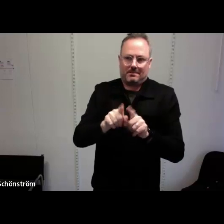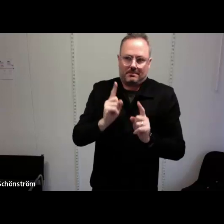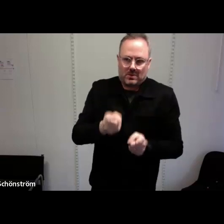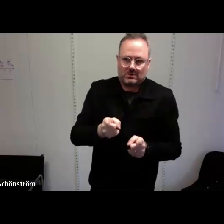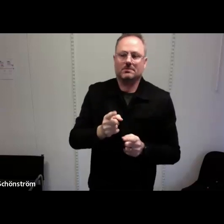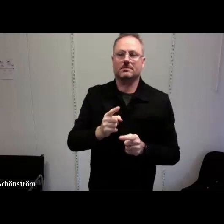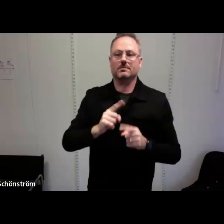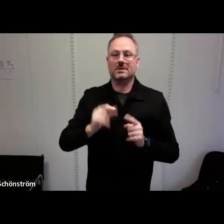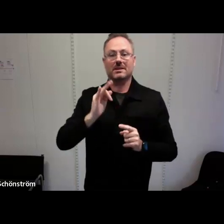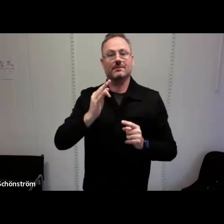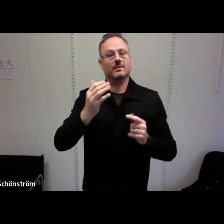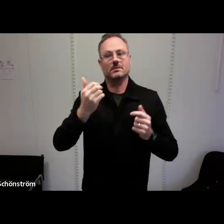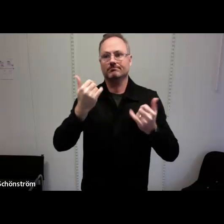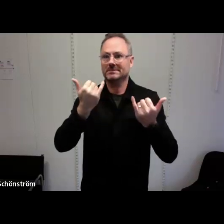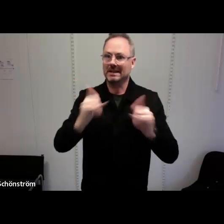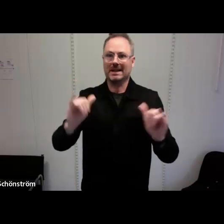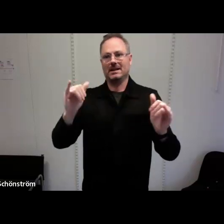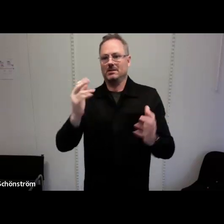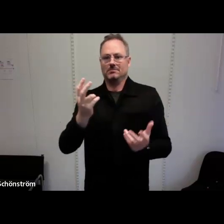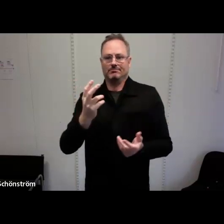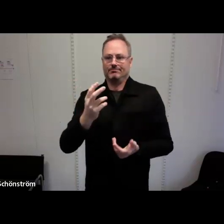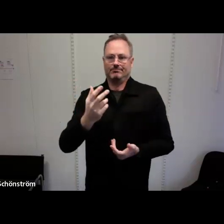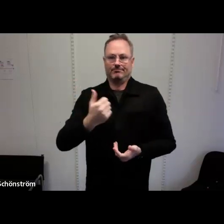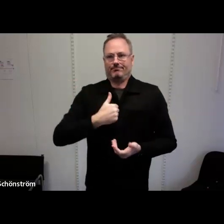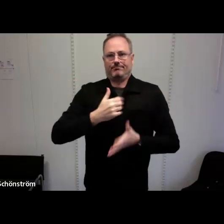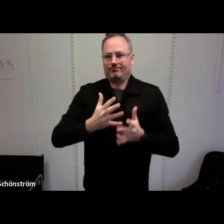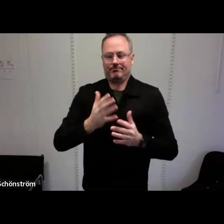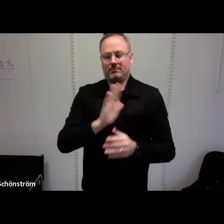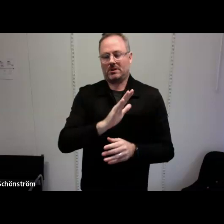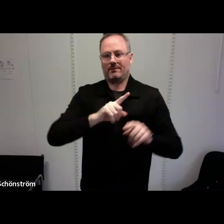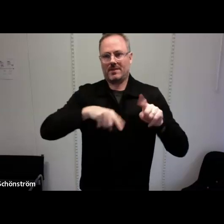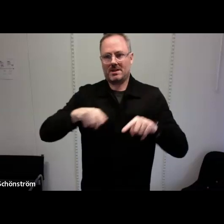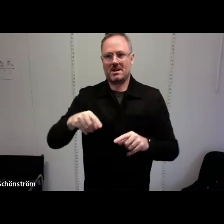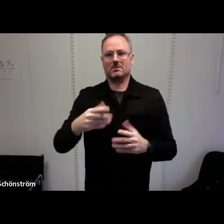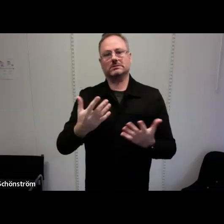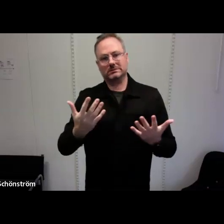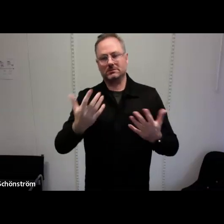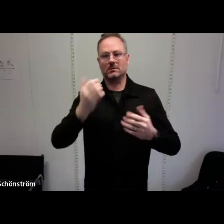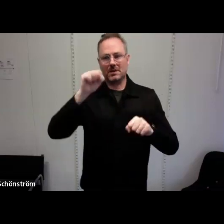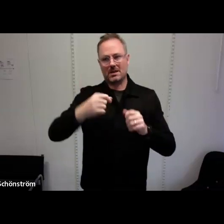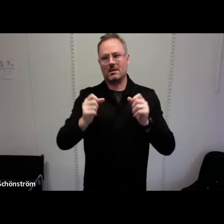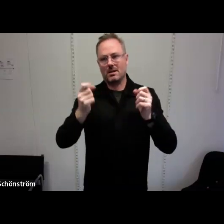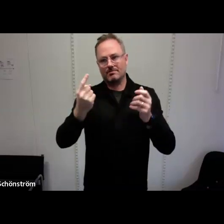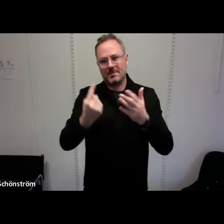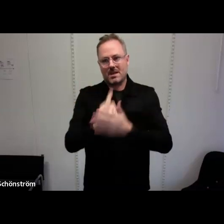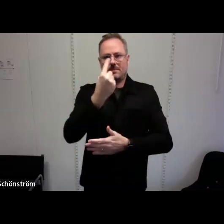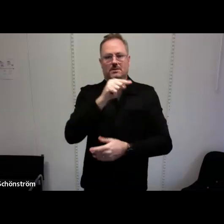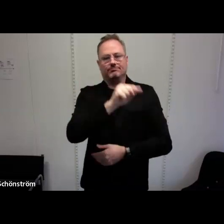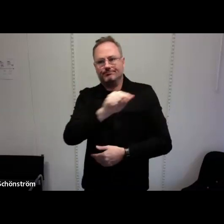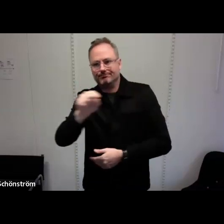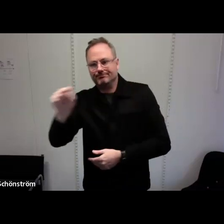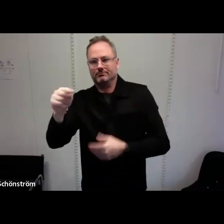this, right? That's the expectation of the SRT. However, if the person uses their